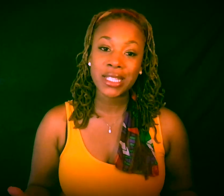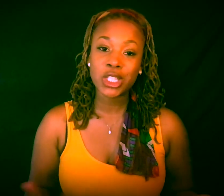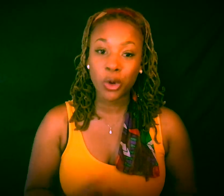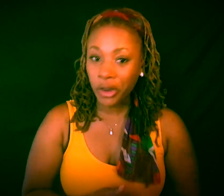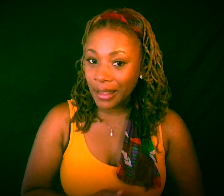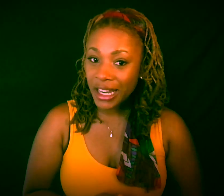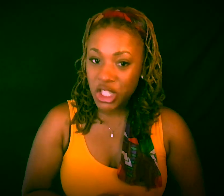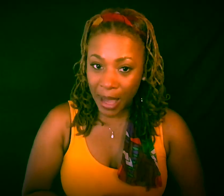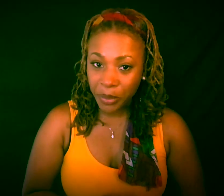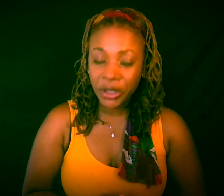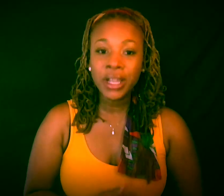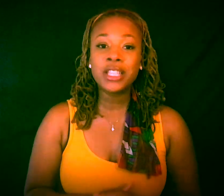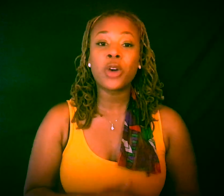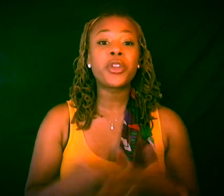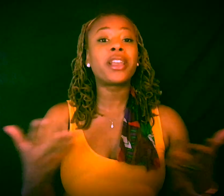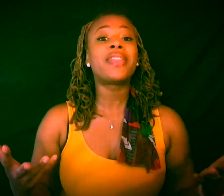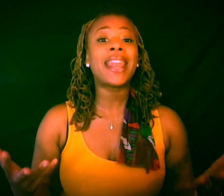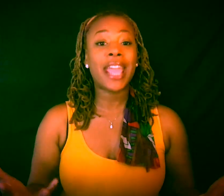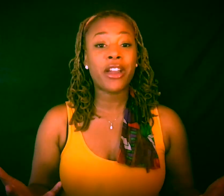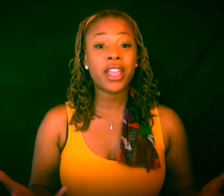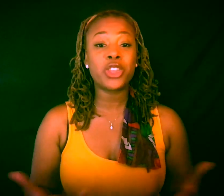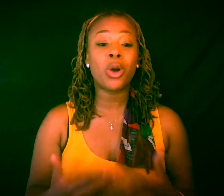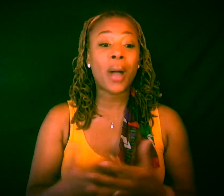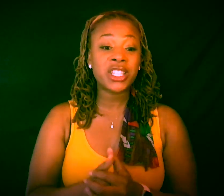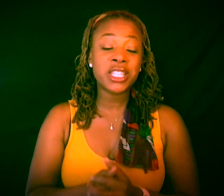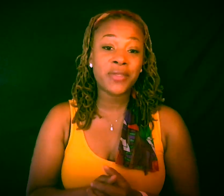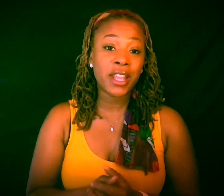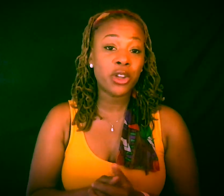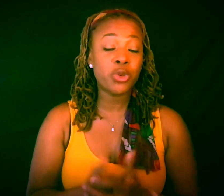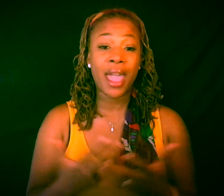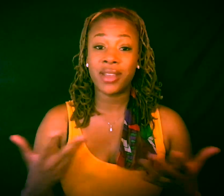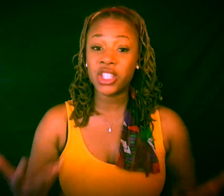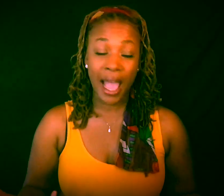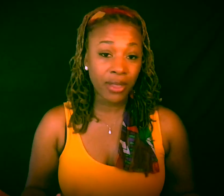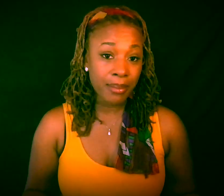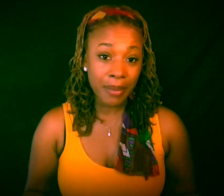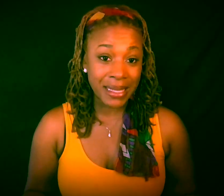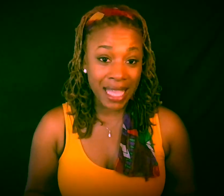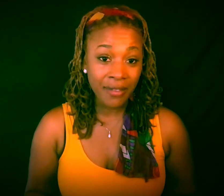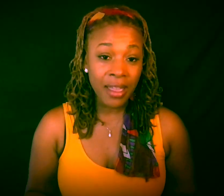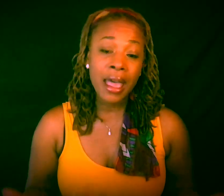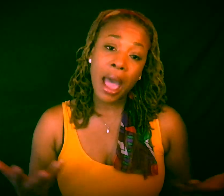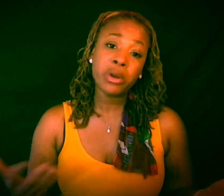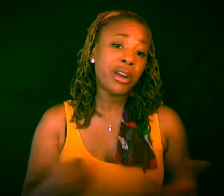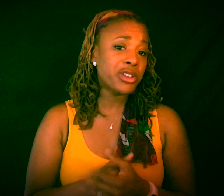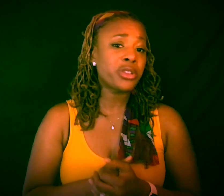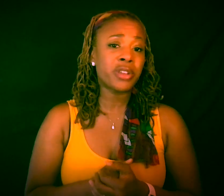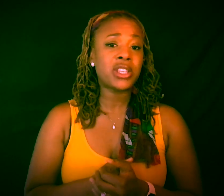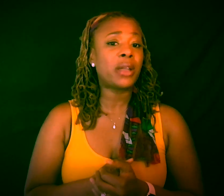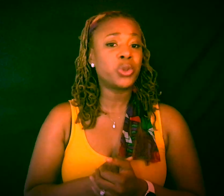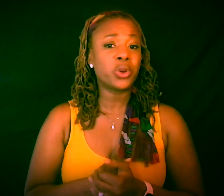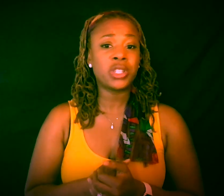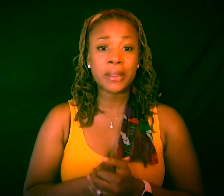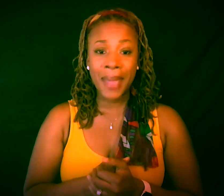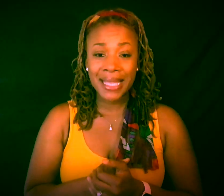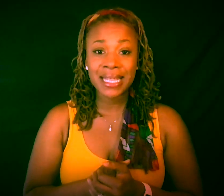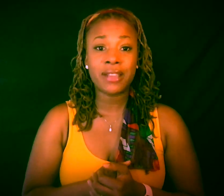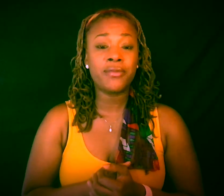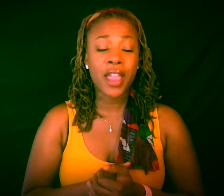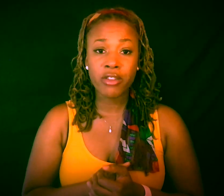North Carolina chapter. So if you're in that area and you are watching this video and you have a child that may be deaf, I would encourage you to reach out to her. She's amazing and very